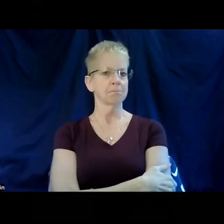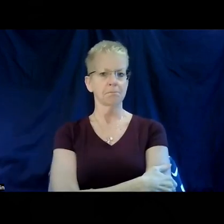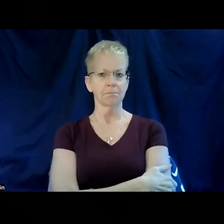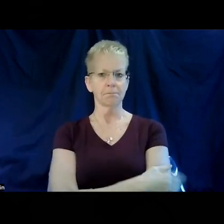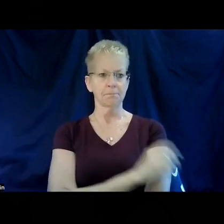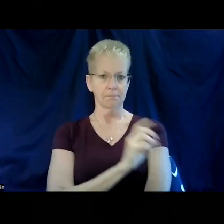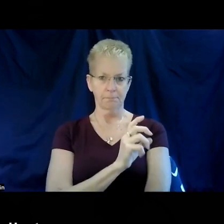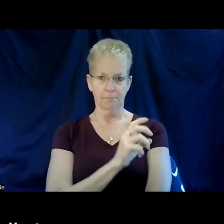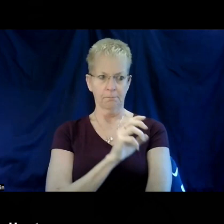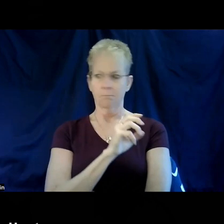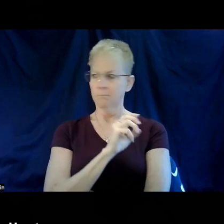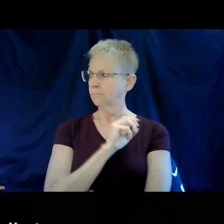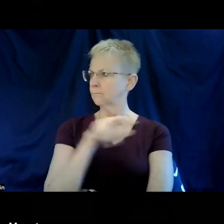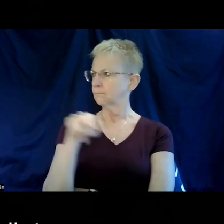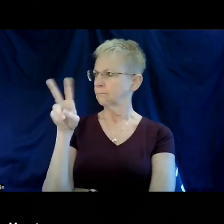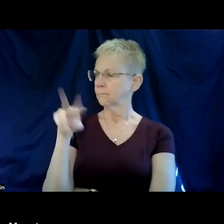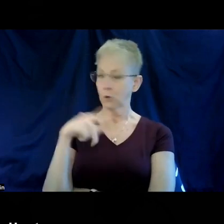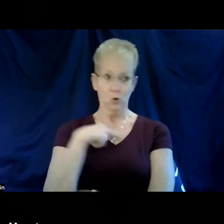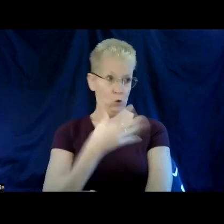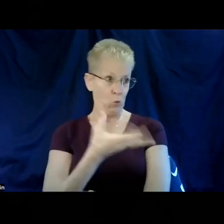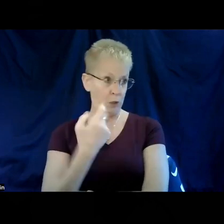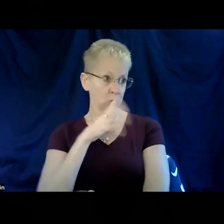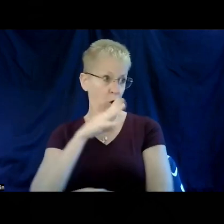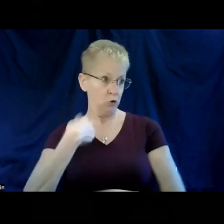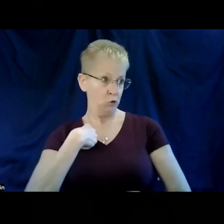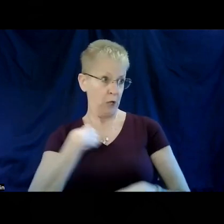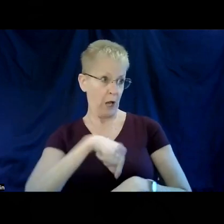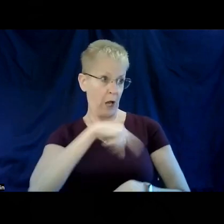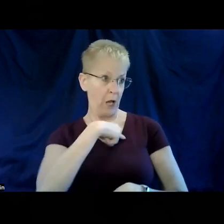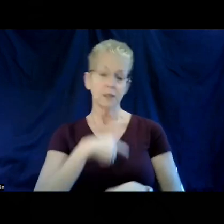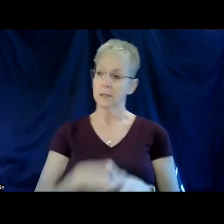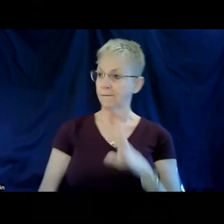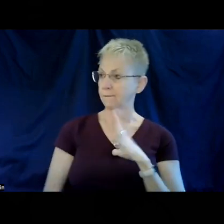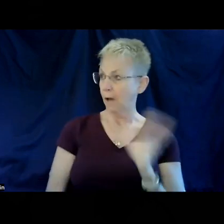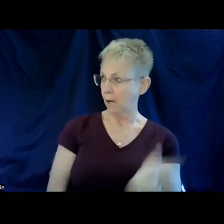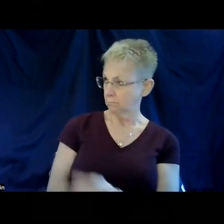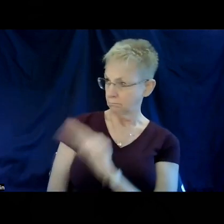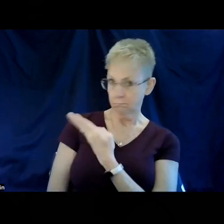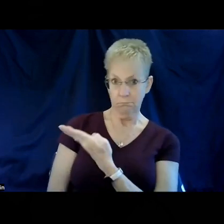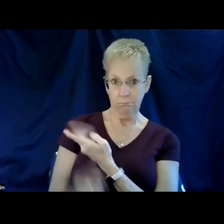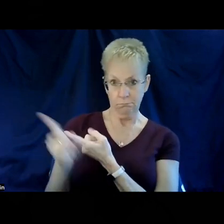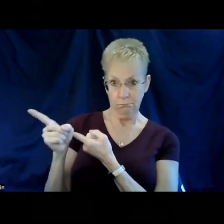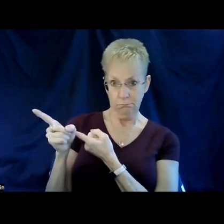okay, you don't want to talk to us, that's fine. And Comrade